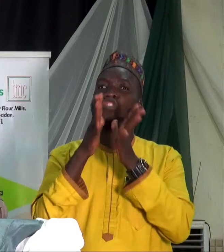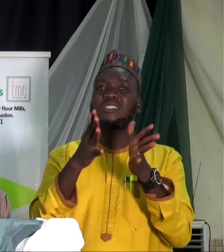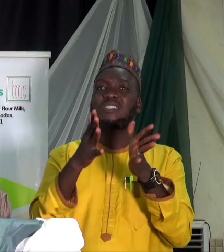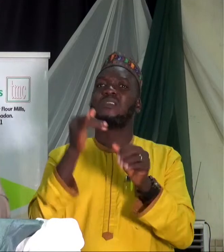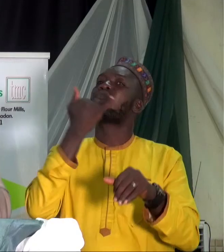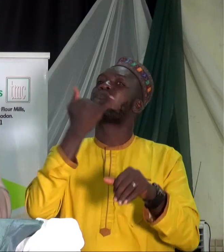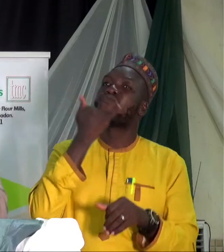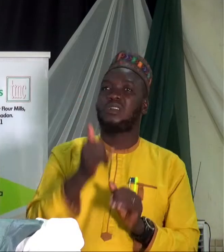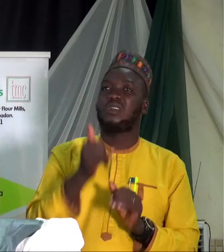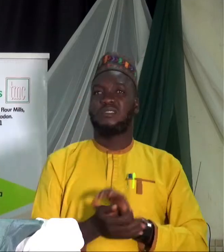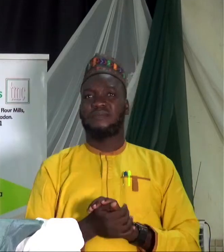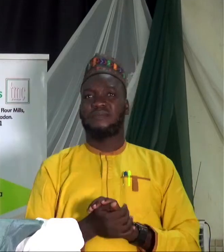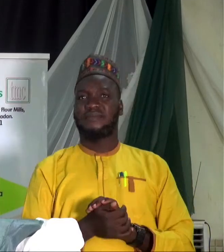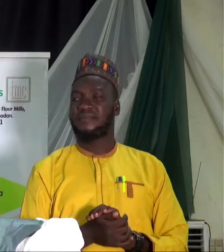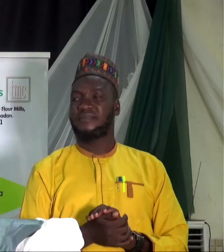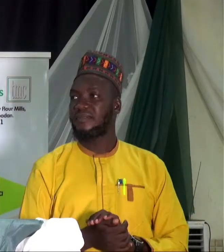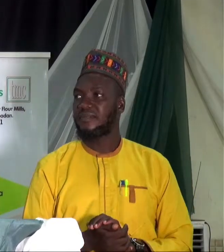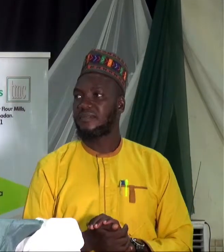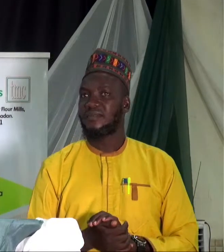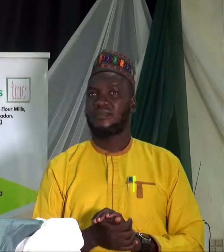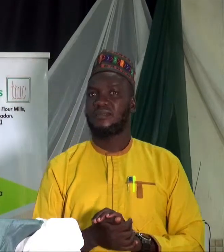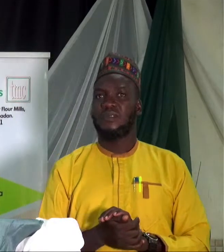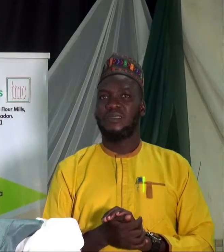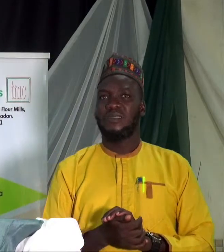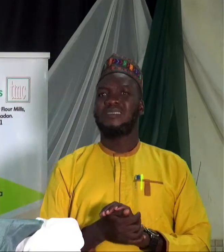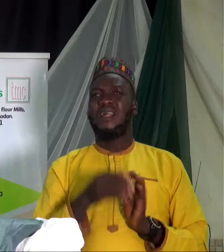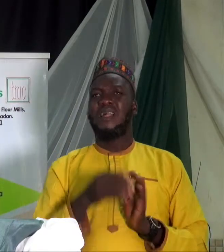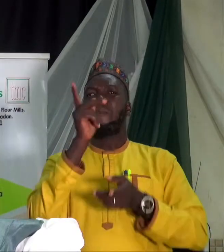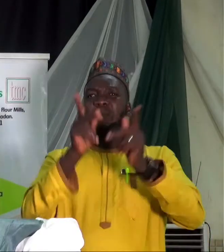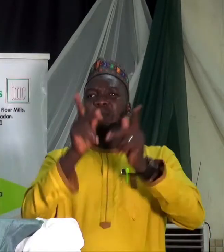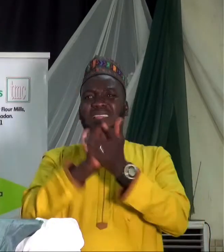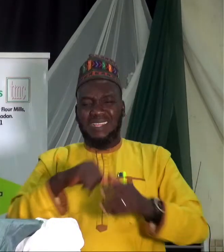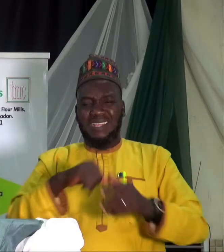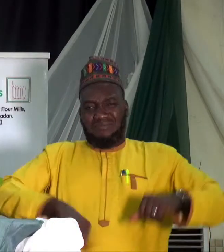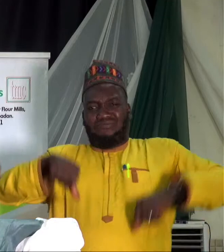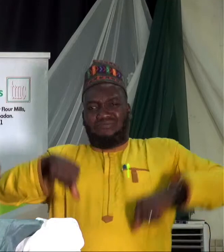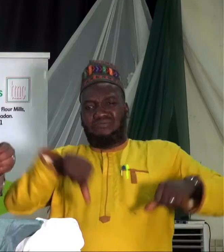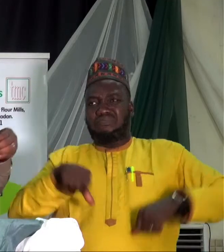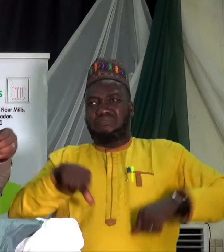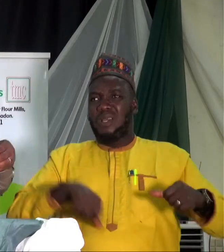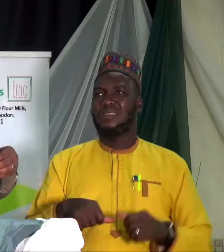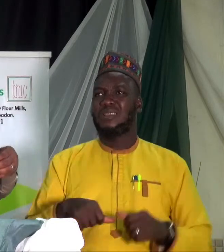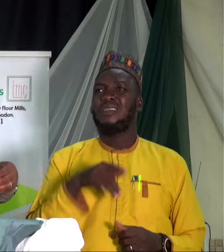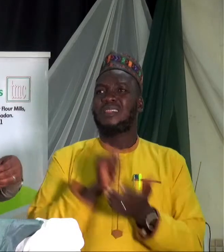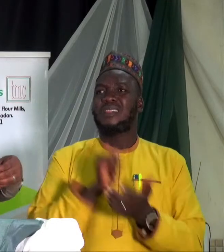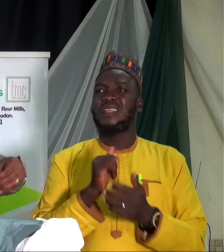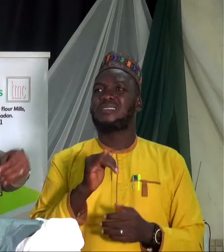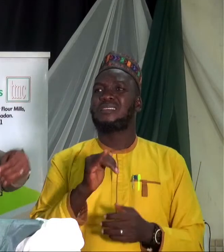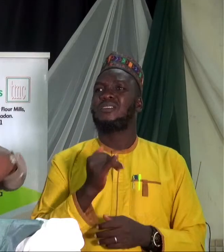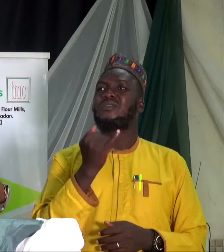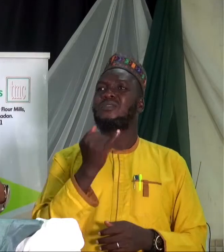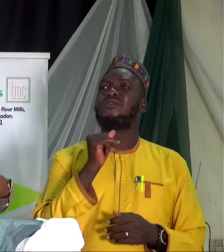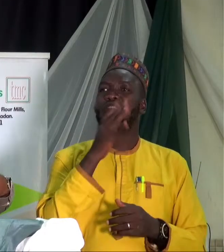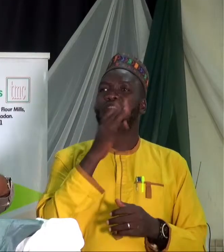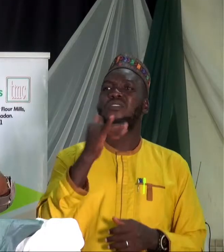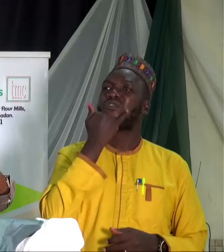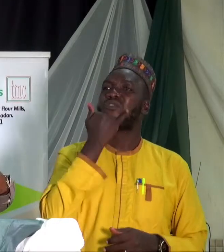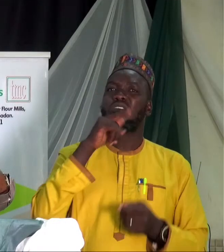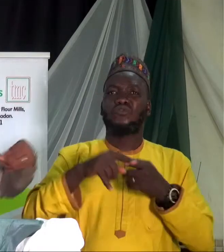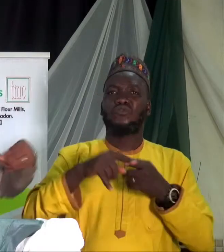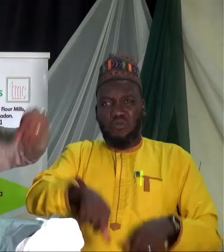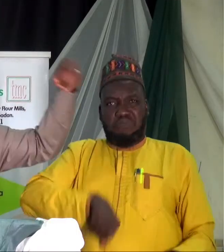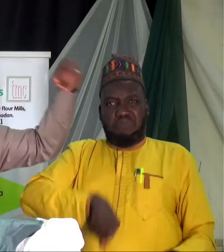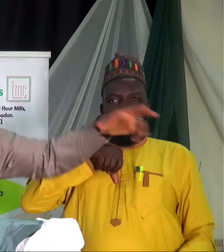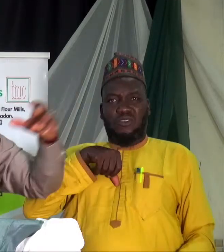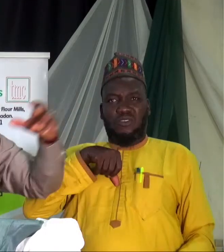wa e ma pa yan o ba so won lo proud en ba si mo ga soro soro ni o de o si to wrong ni ke yan proud ama e ma